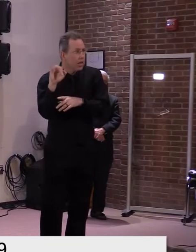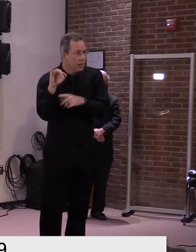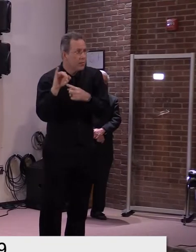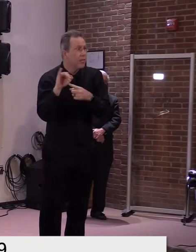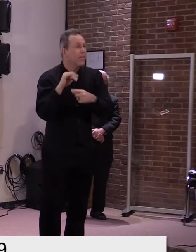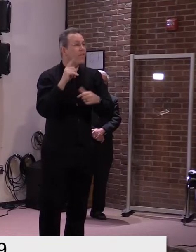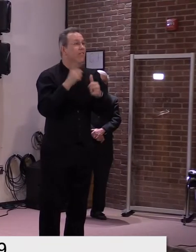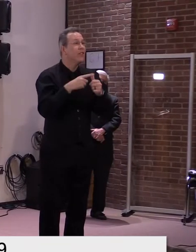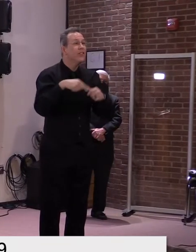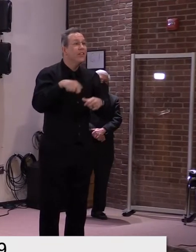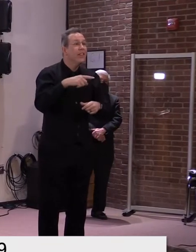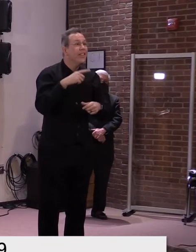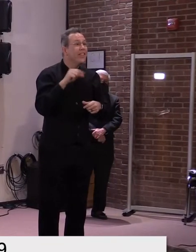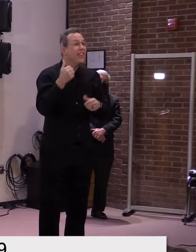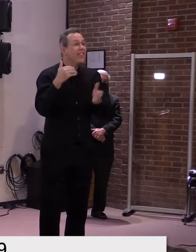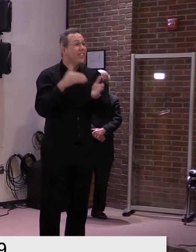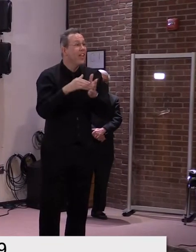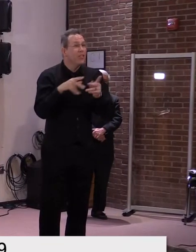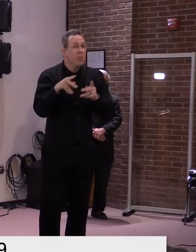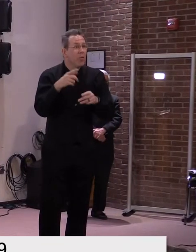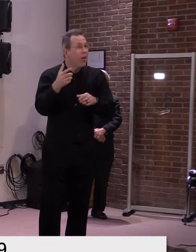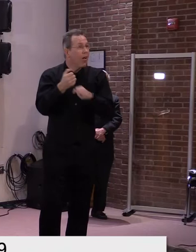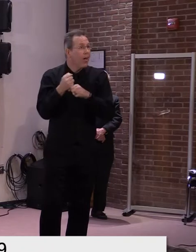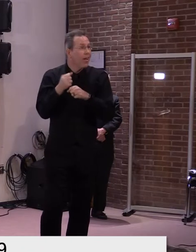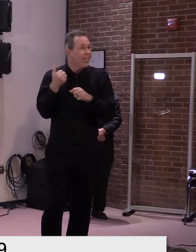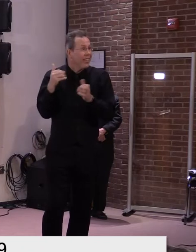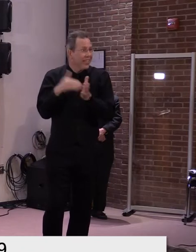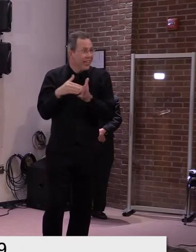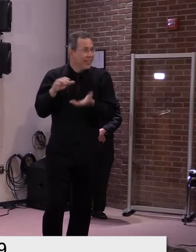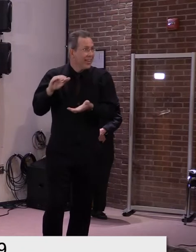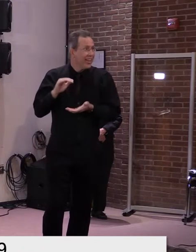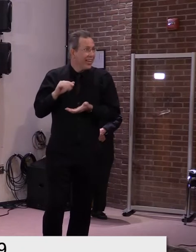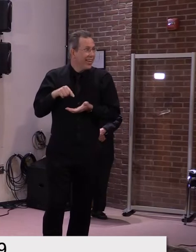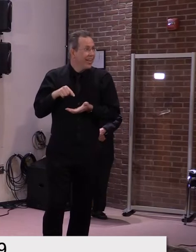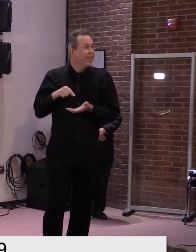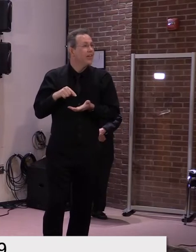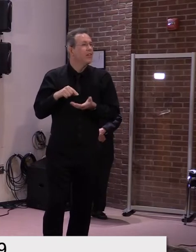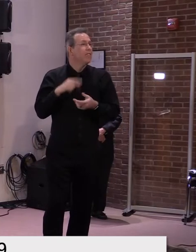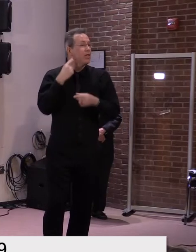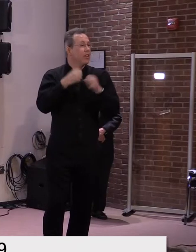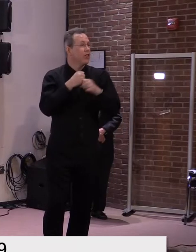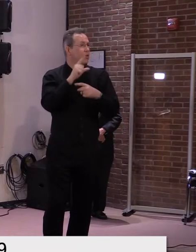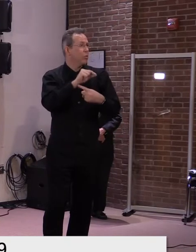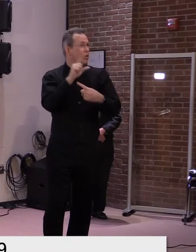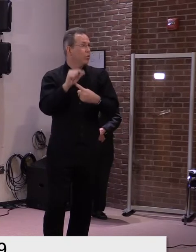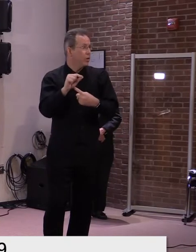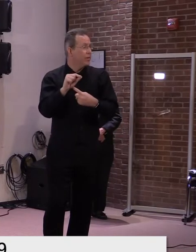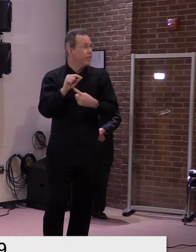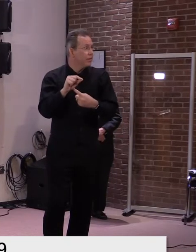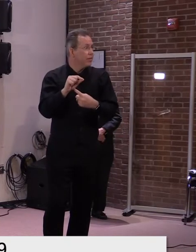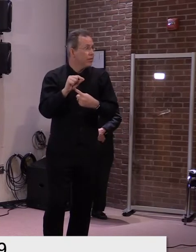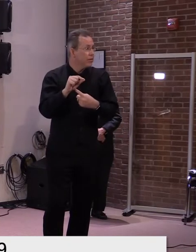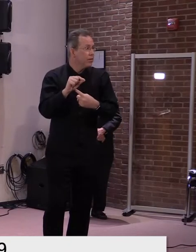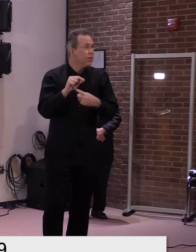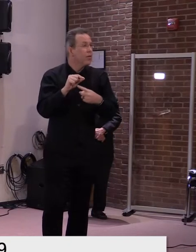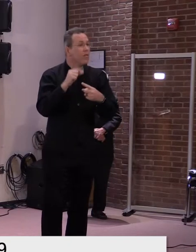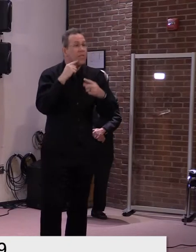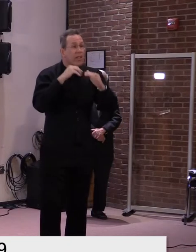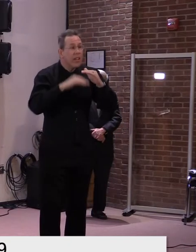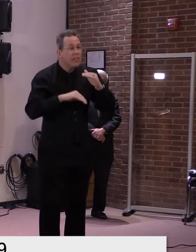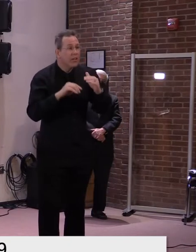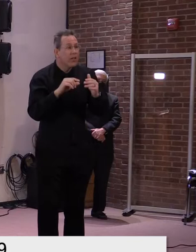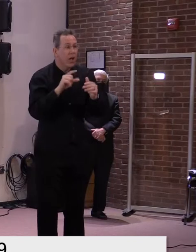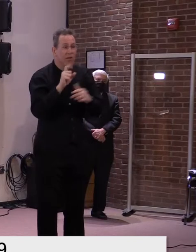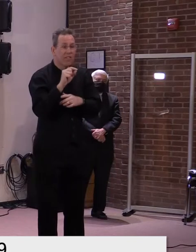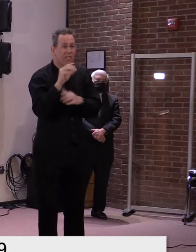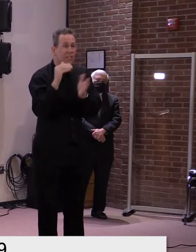$10,200 of unemployment compensation received in 2020 for all taxpayers who have less than $150,000